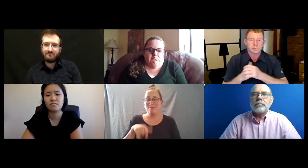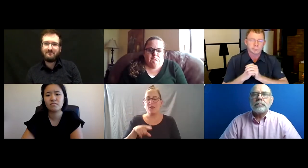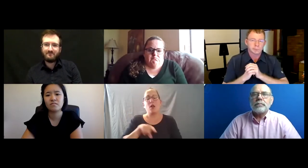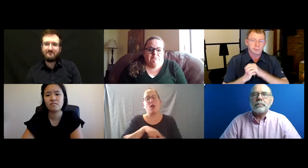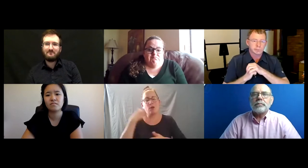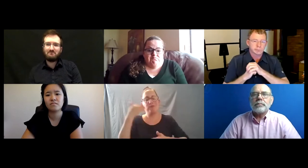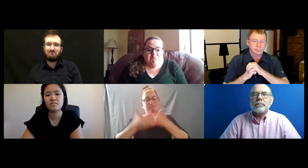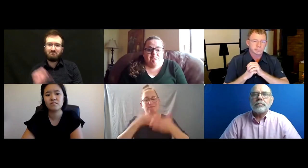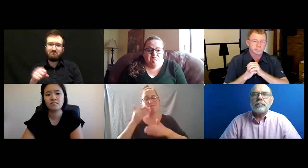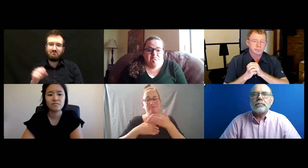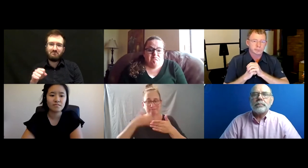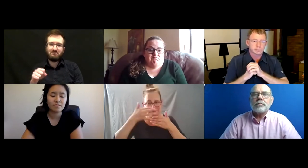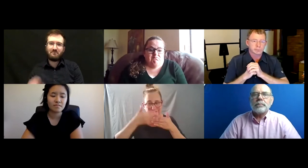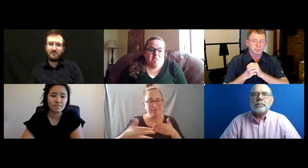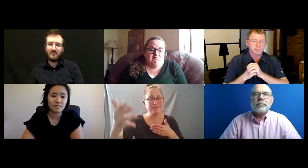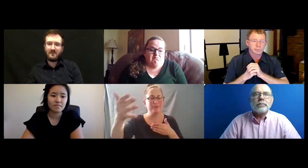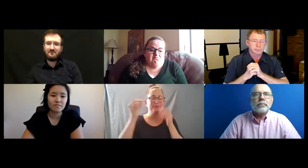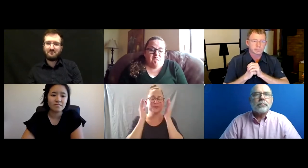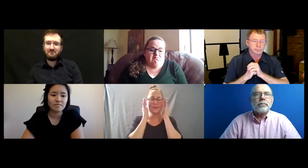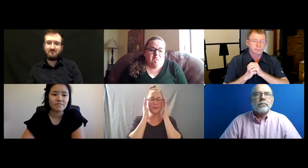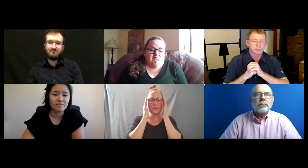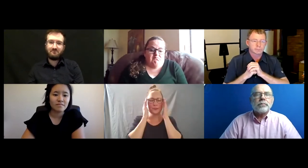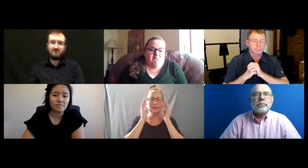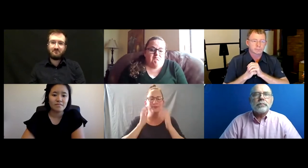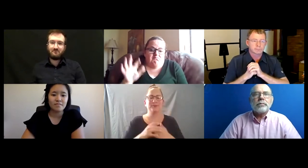with the School of Landscaping. Long way to go.